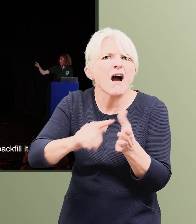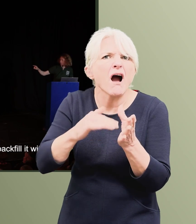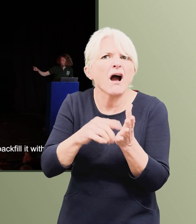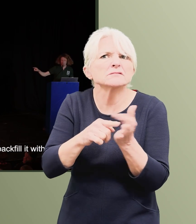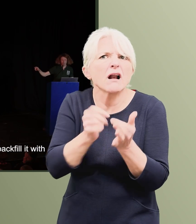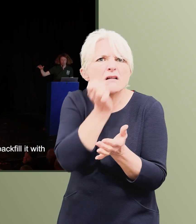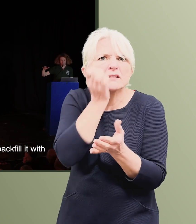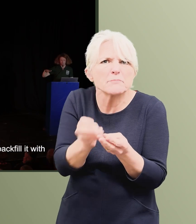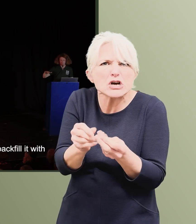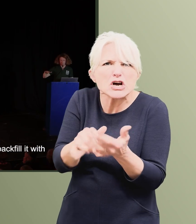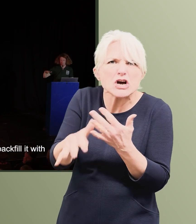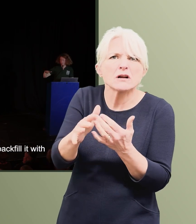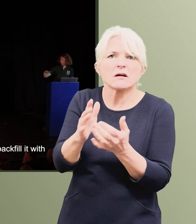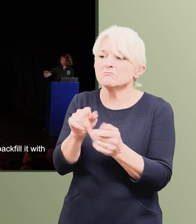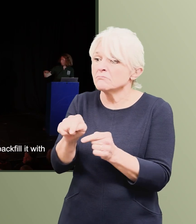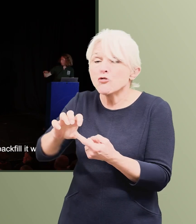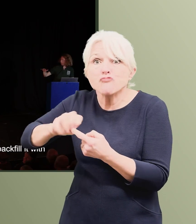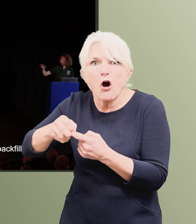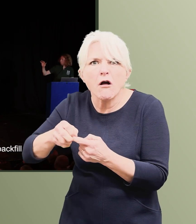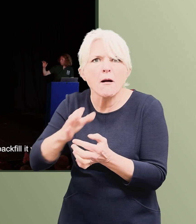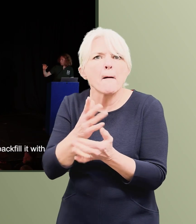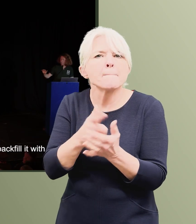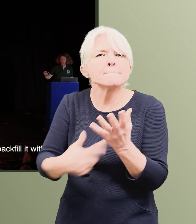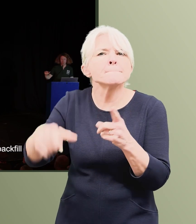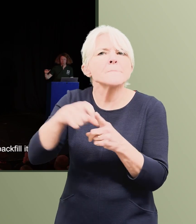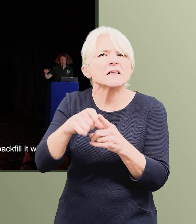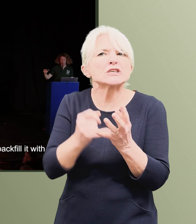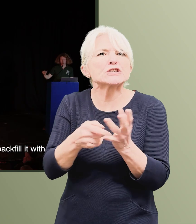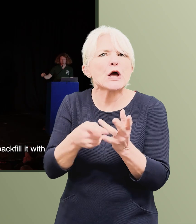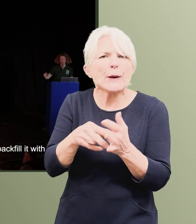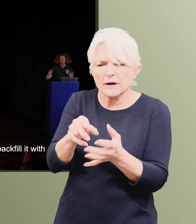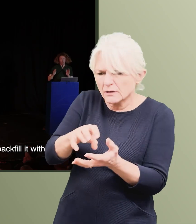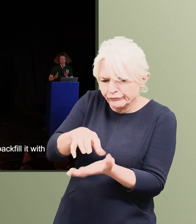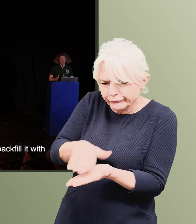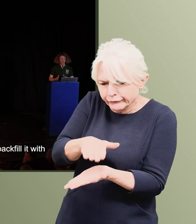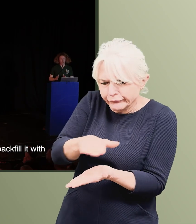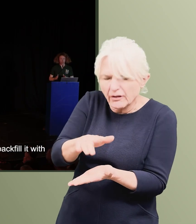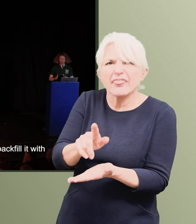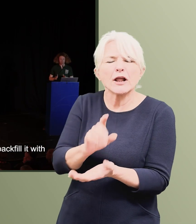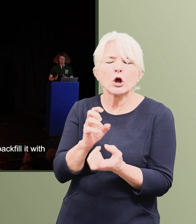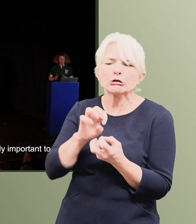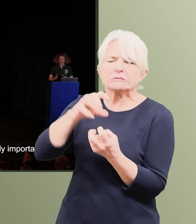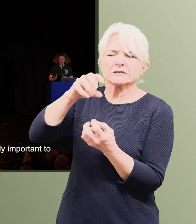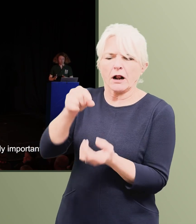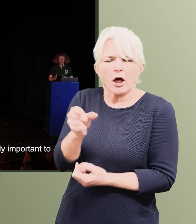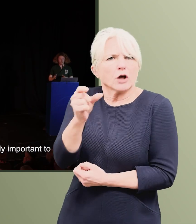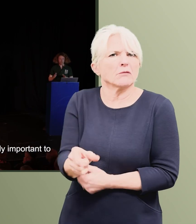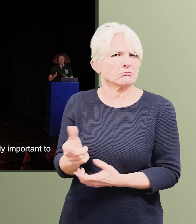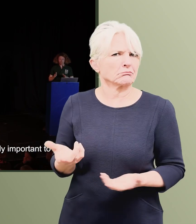rock, they then cover that with a large shard of pottery, backfill it with burnt stone, and put the axe on top of